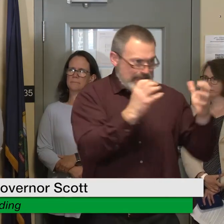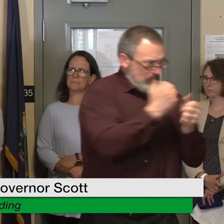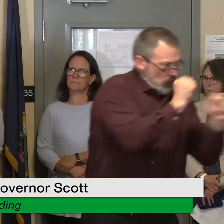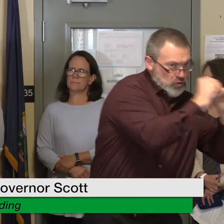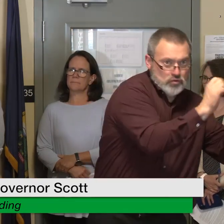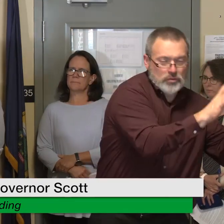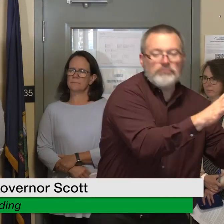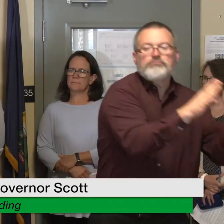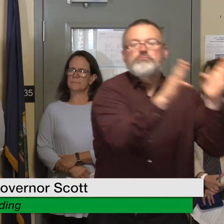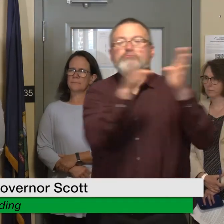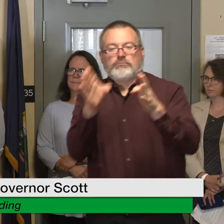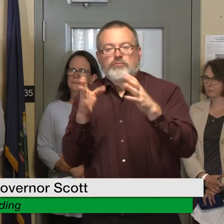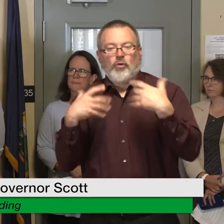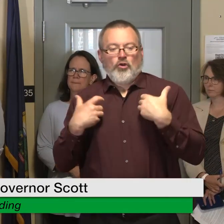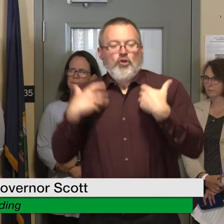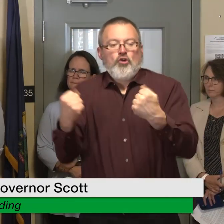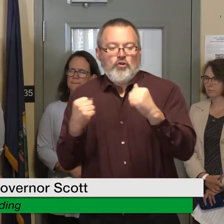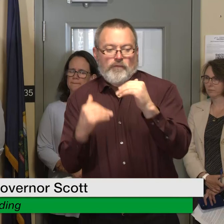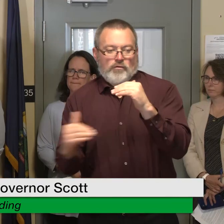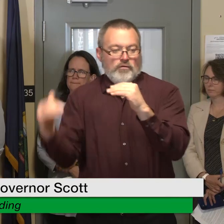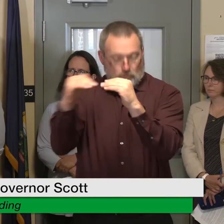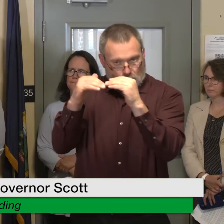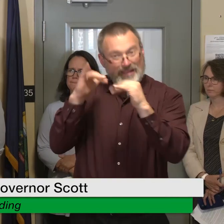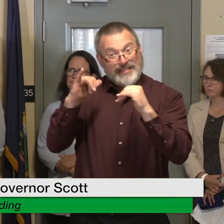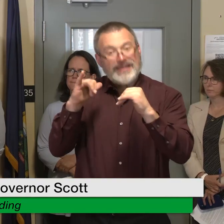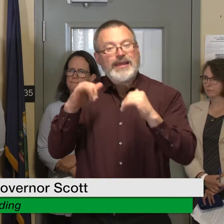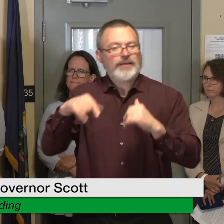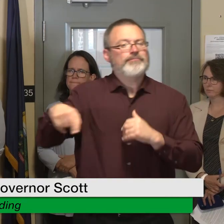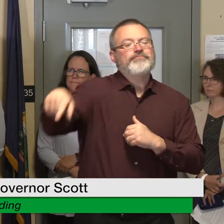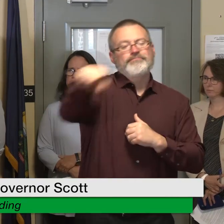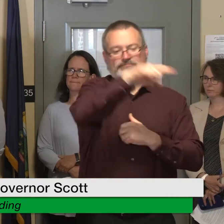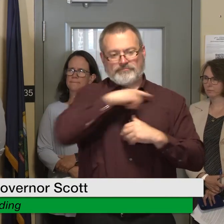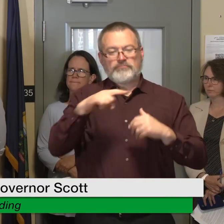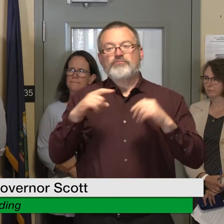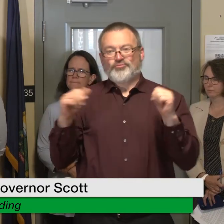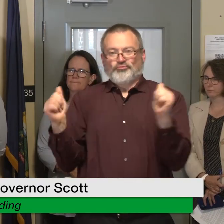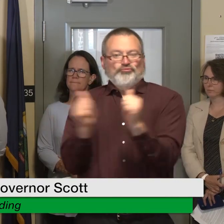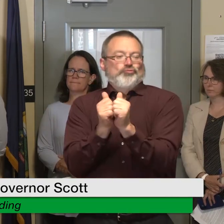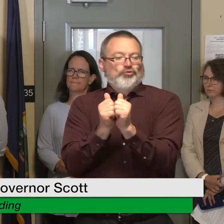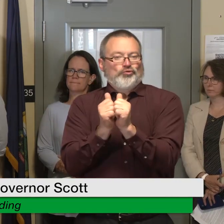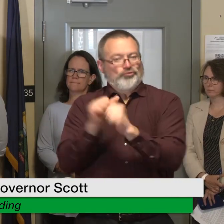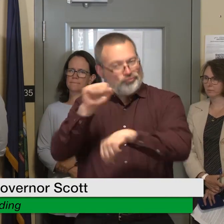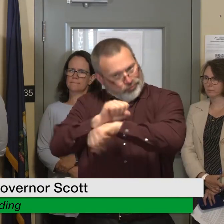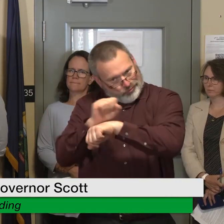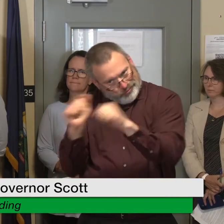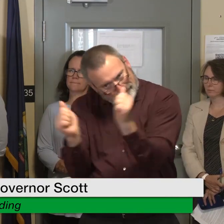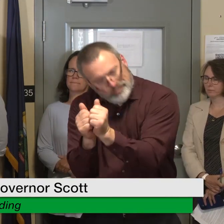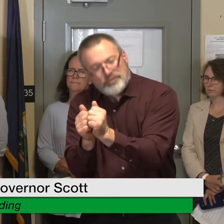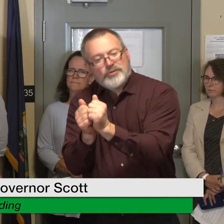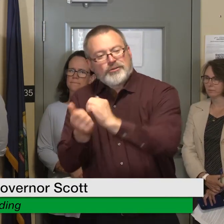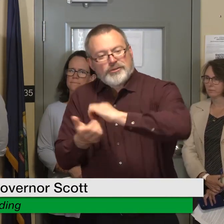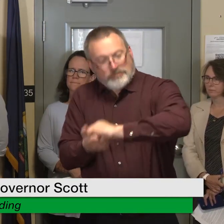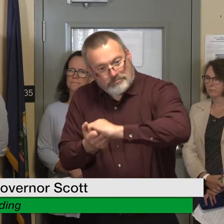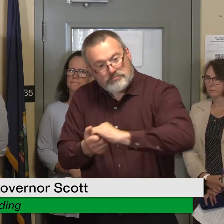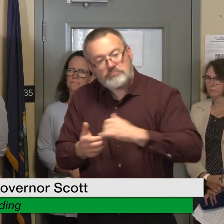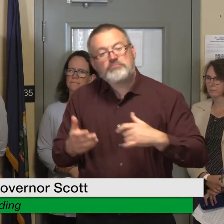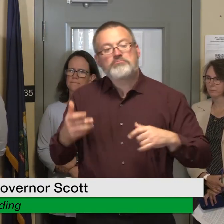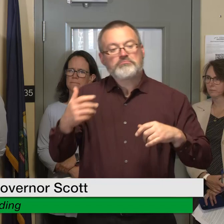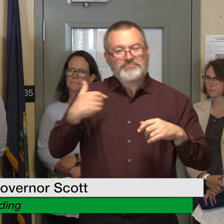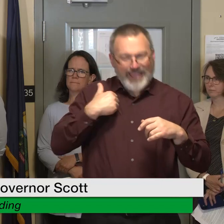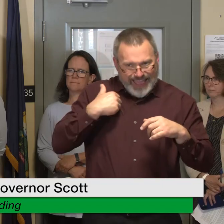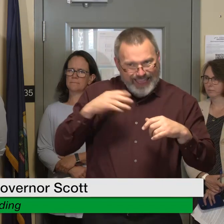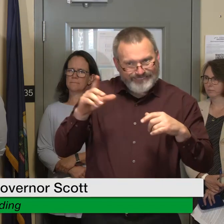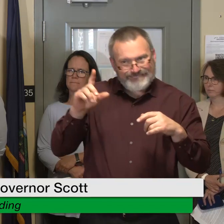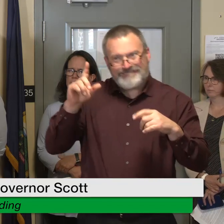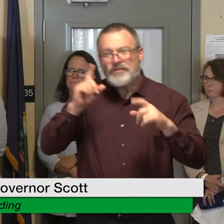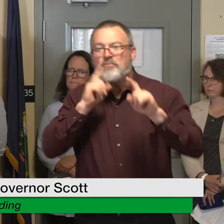look after those who cannot help themselves. The Department of Public Safety has asked our first response agencies, fire departments, EMS services,